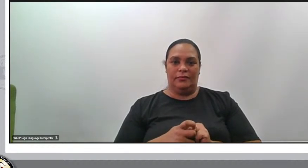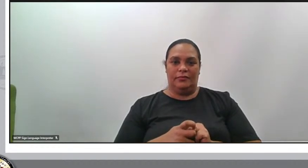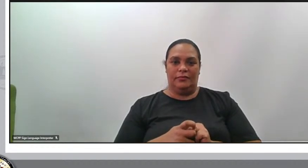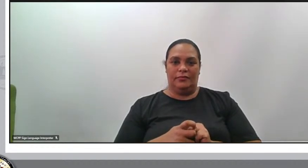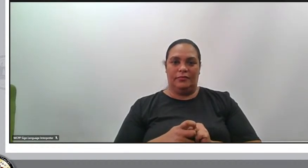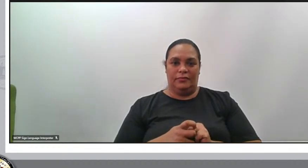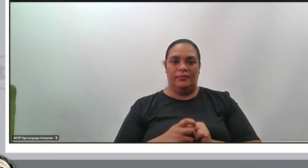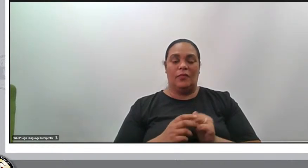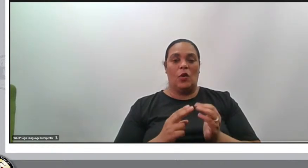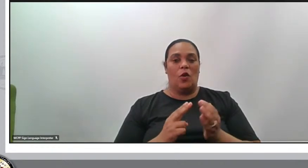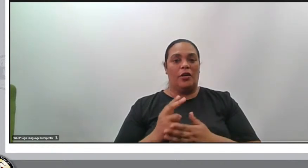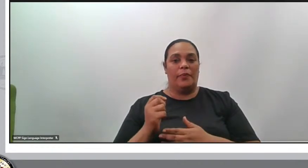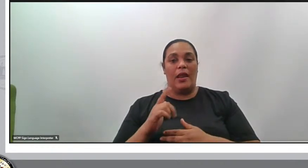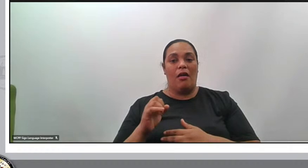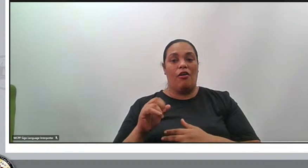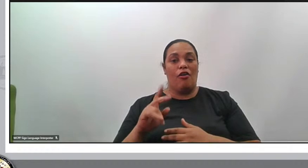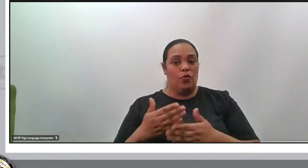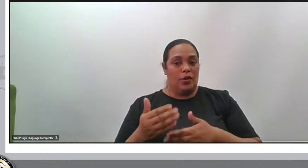Honourable Lacker, please go ahead.